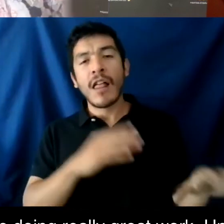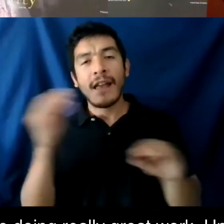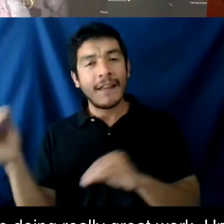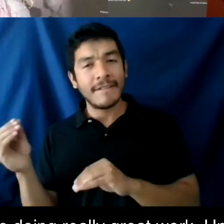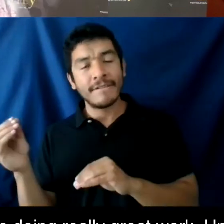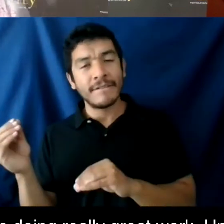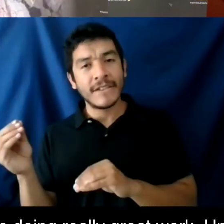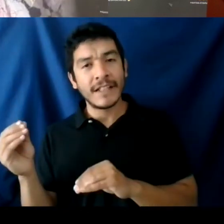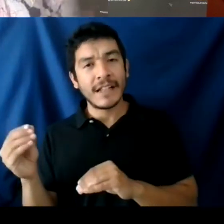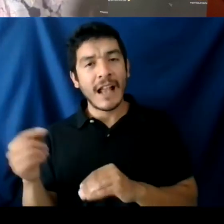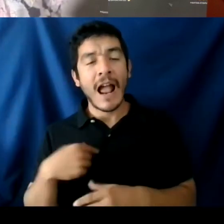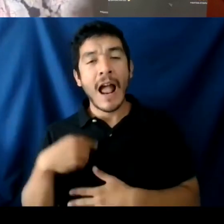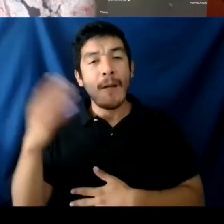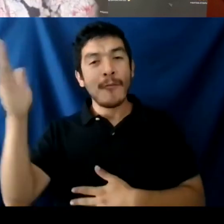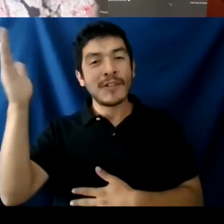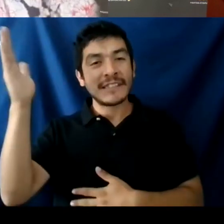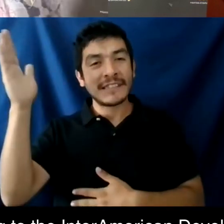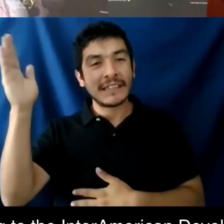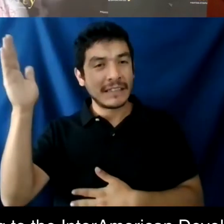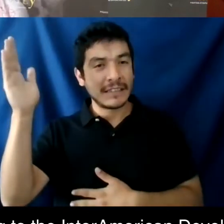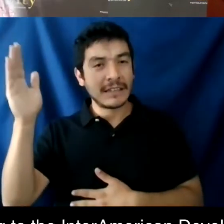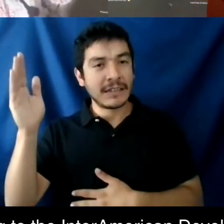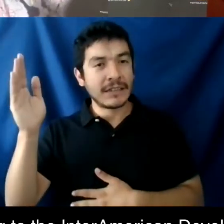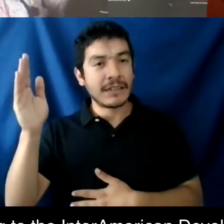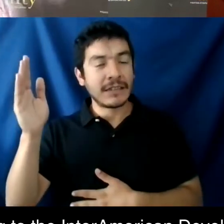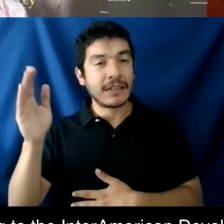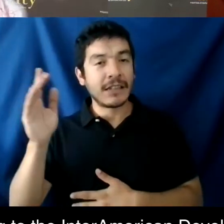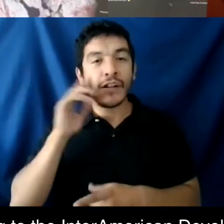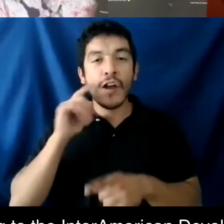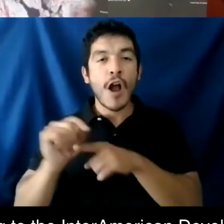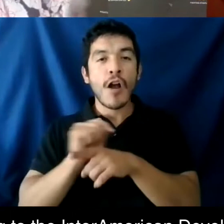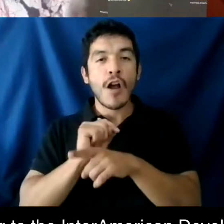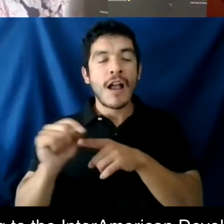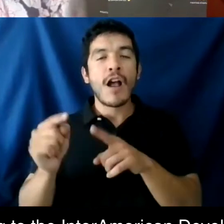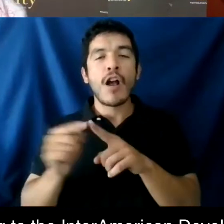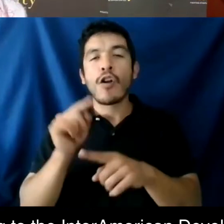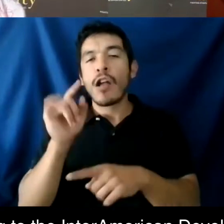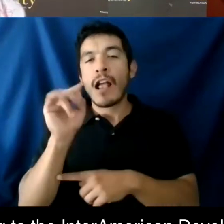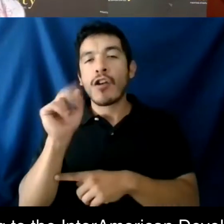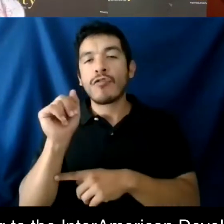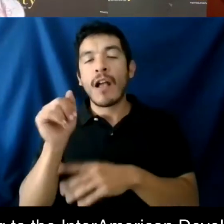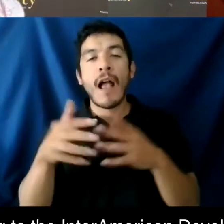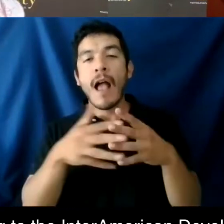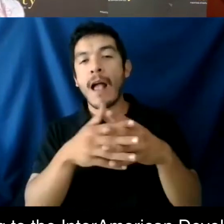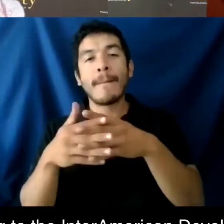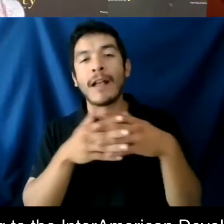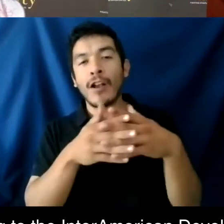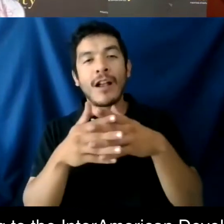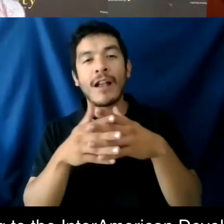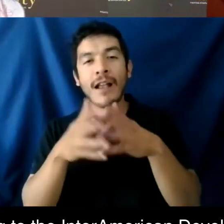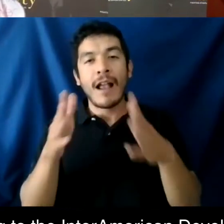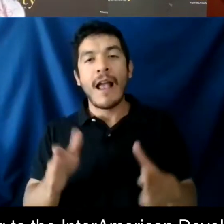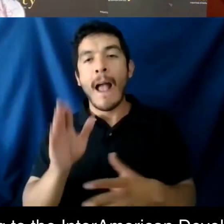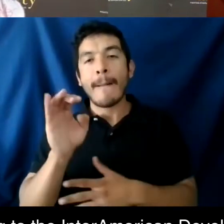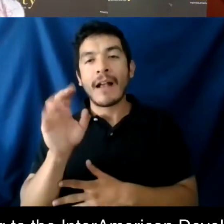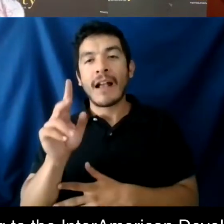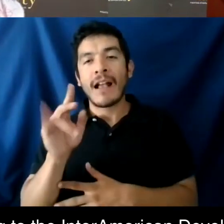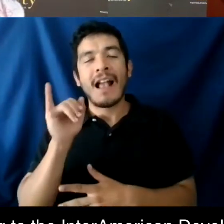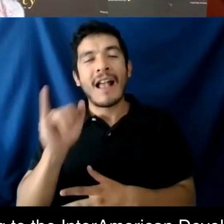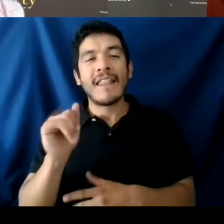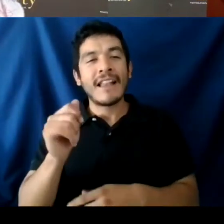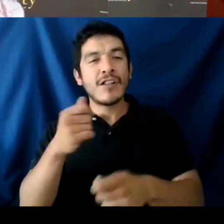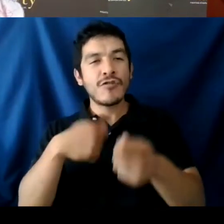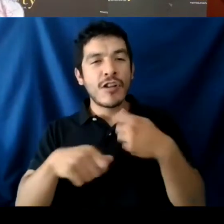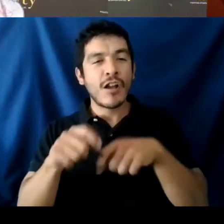call. I am presenting a training to the Inter-American Development Bank, which is a training on how